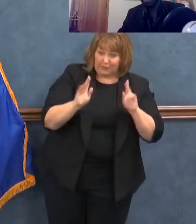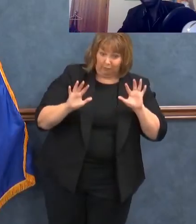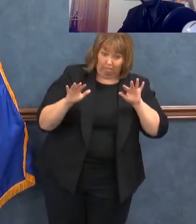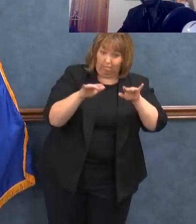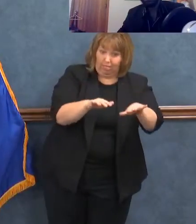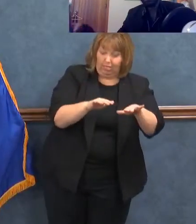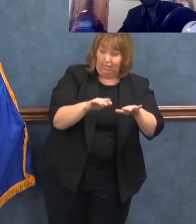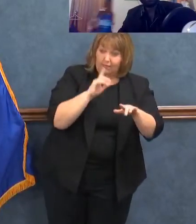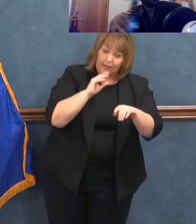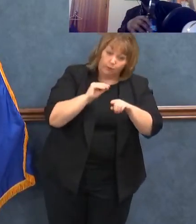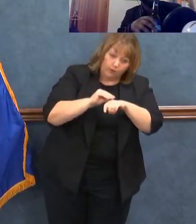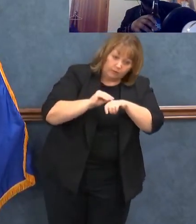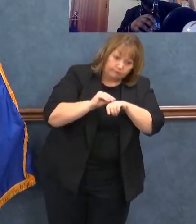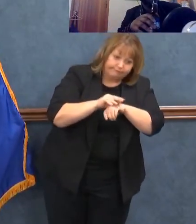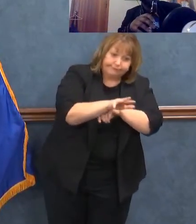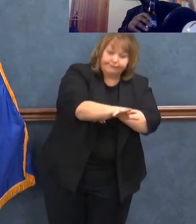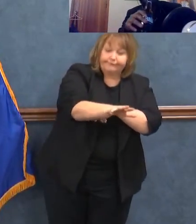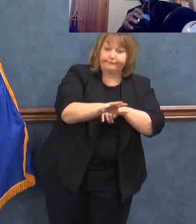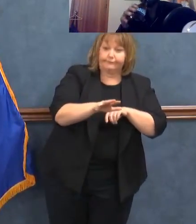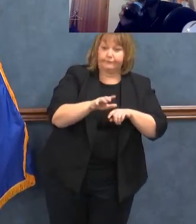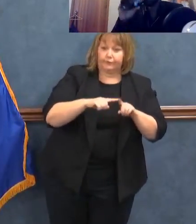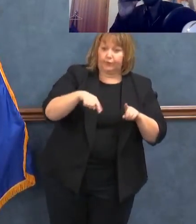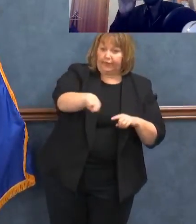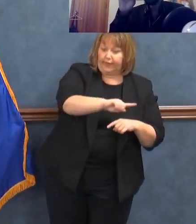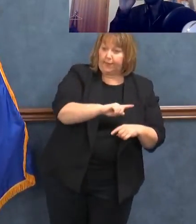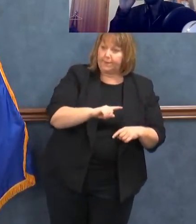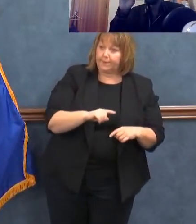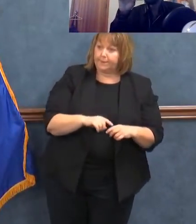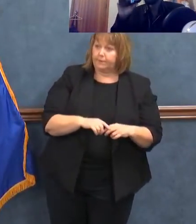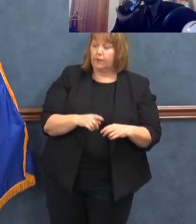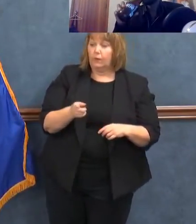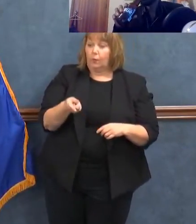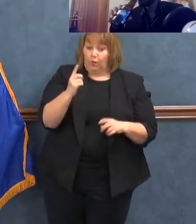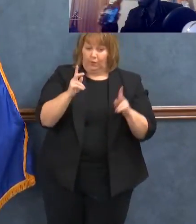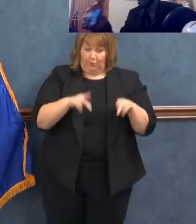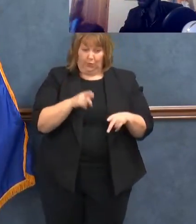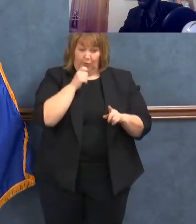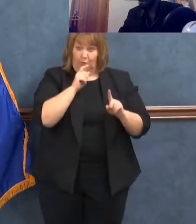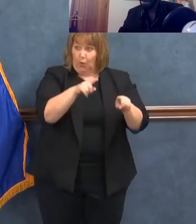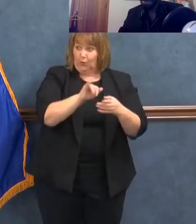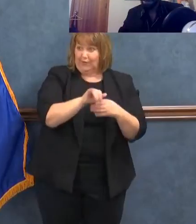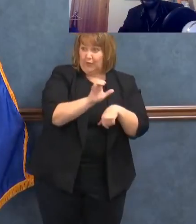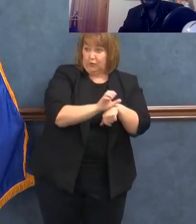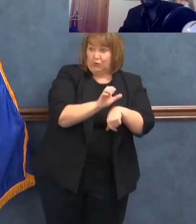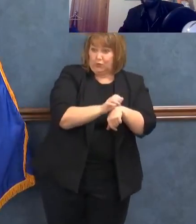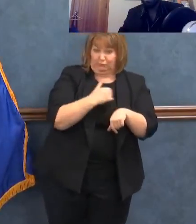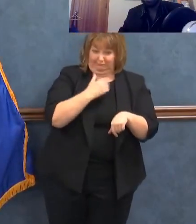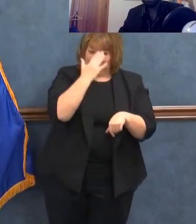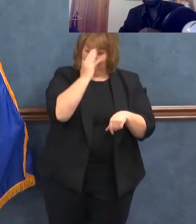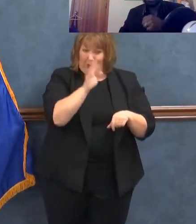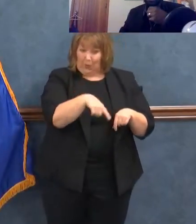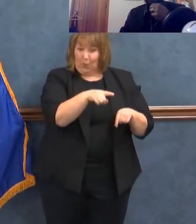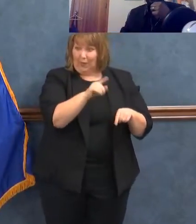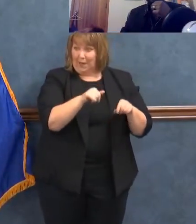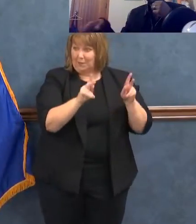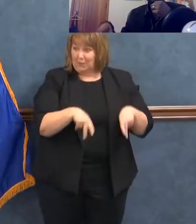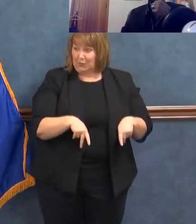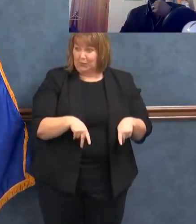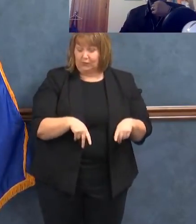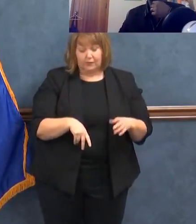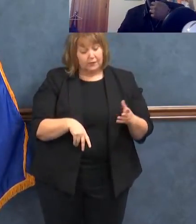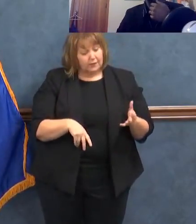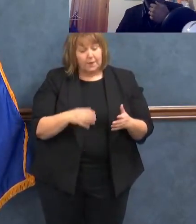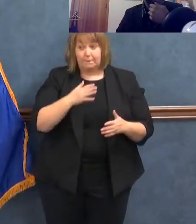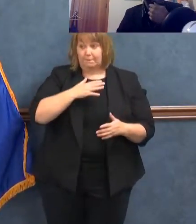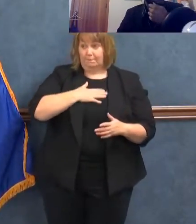I happen to know. Well, you'd go there on a regular basis when I was back in Las Vegas. But, it's my job to keep